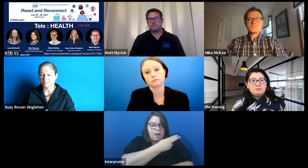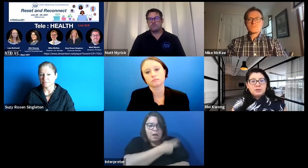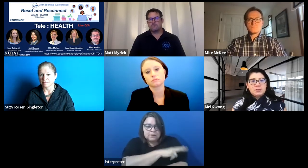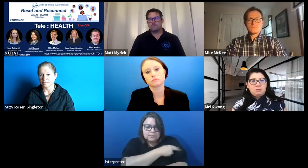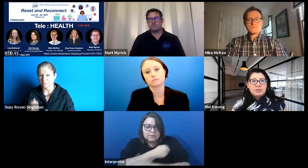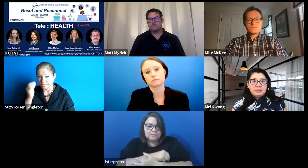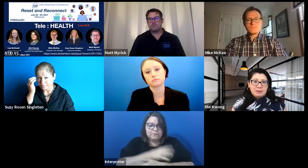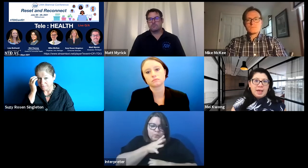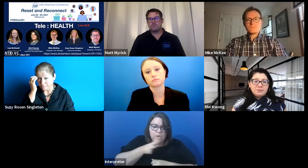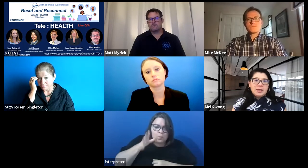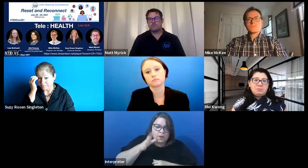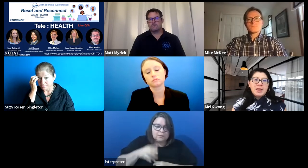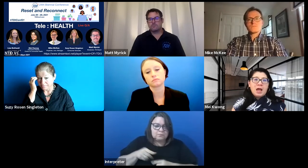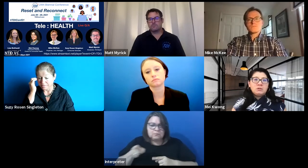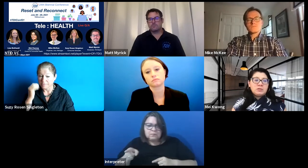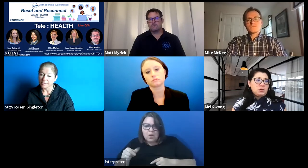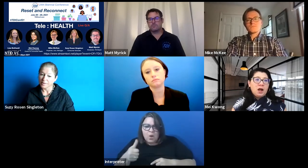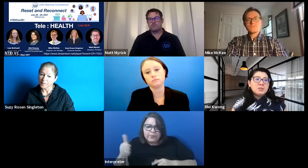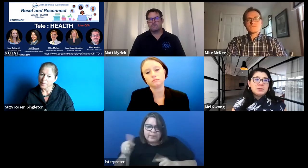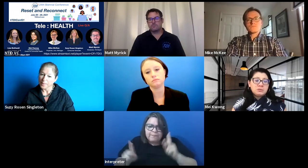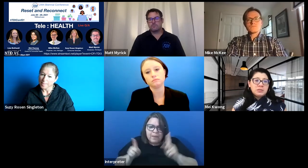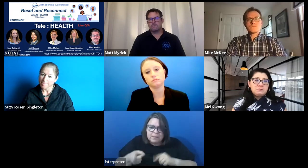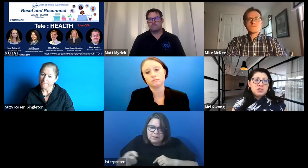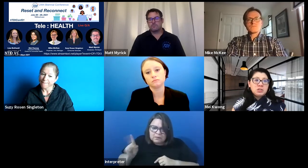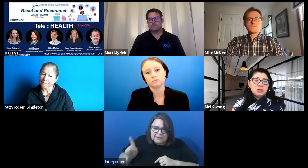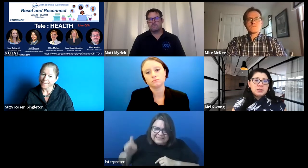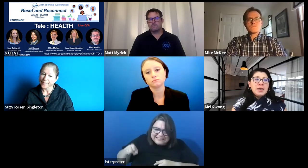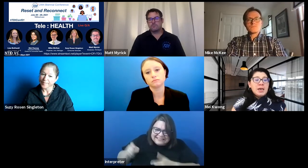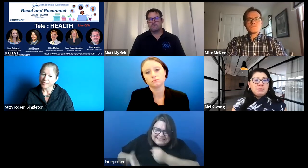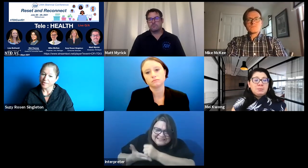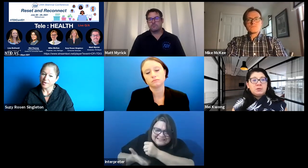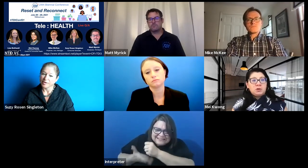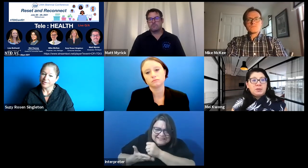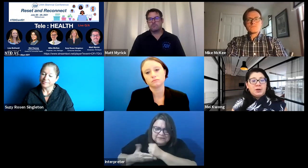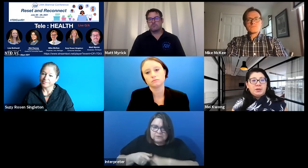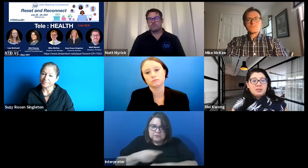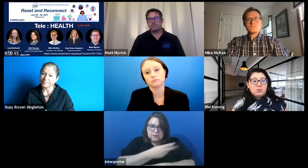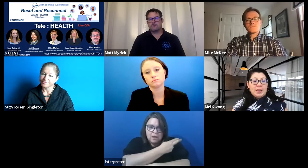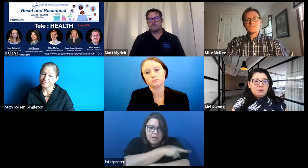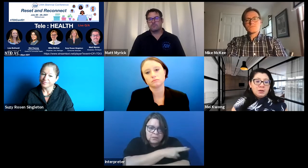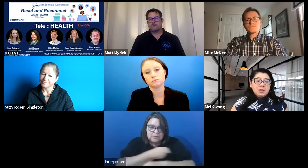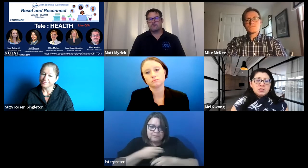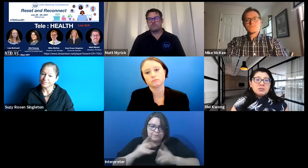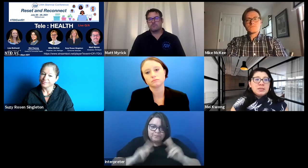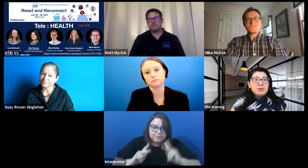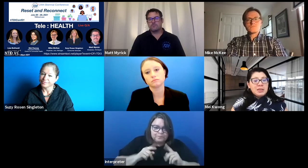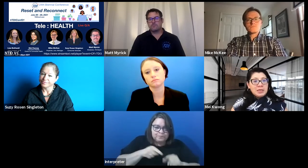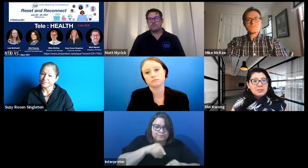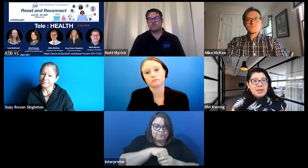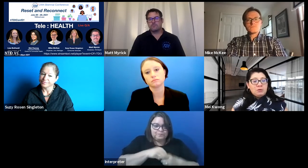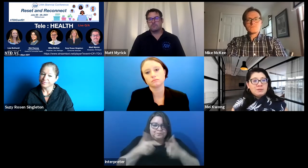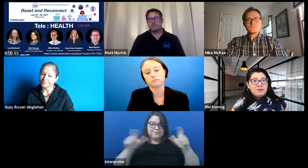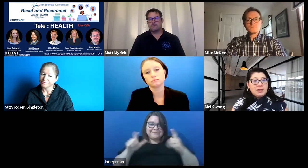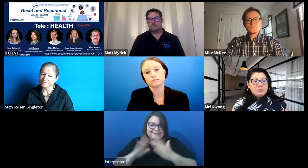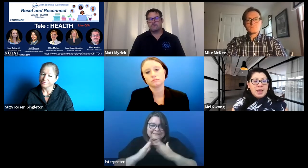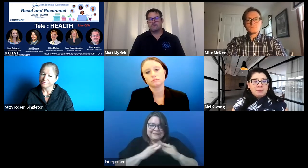range of folks that we have to help now, which are hospitals or individuals and people in urban areas as well. So some of the things